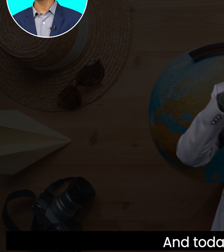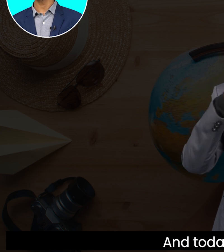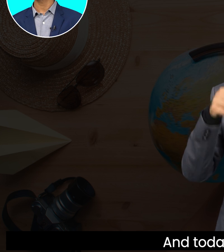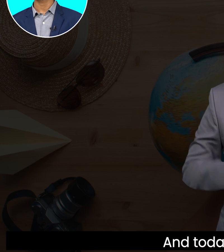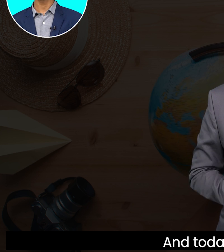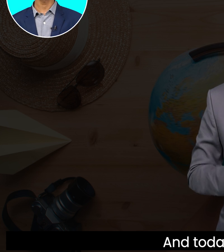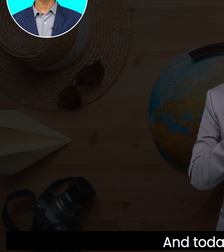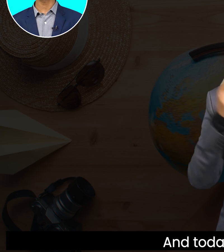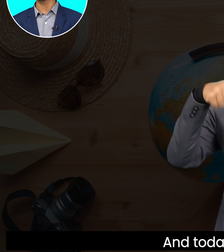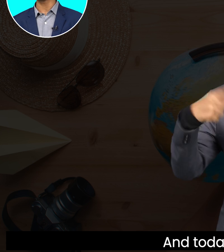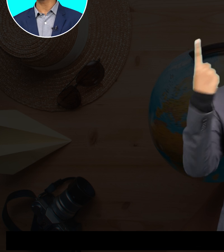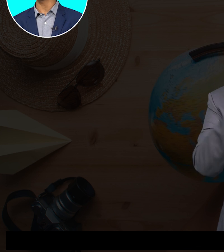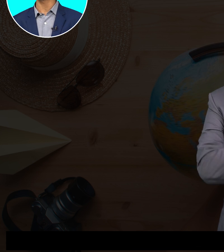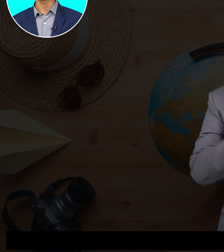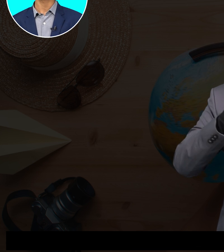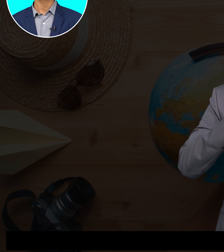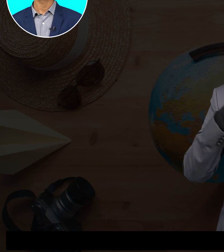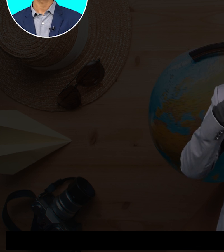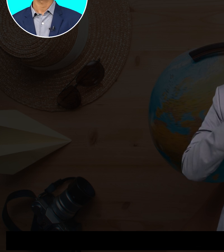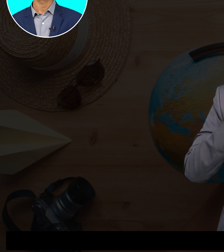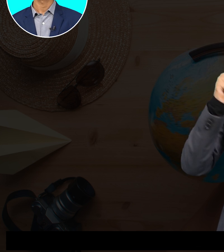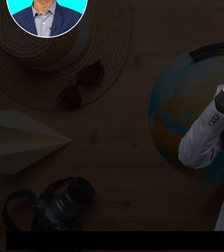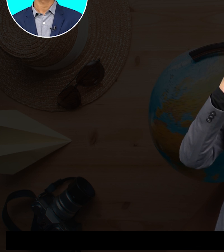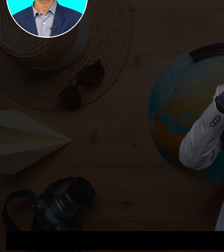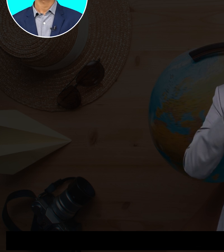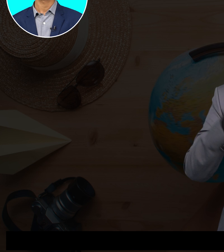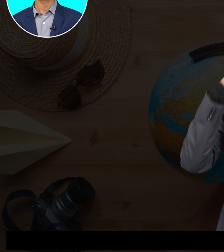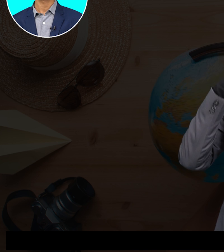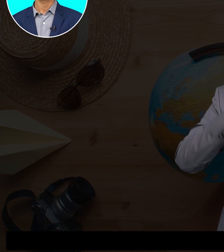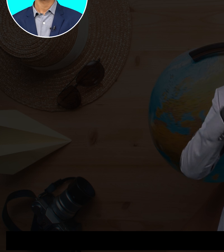and today interpreting with me is Persis.